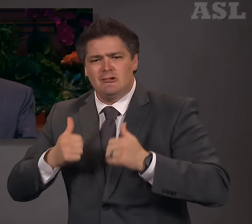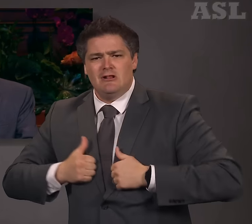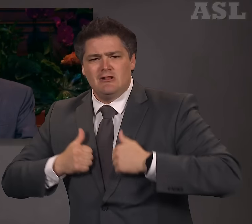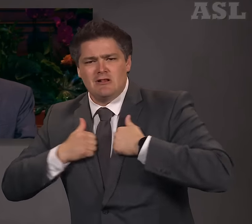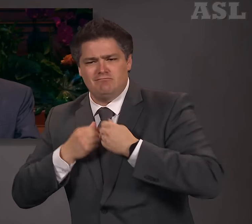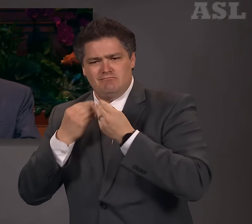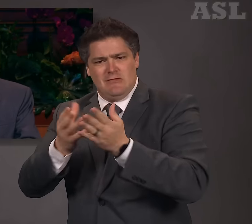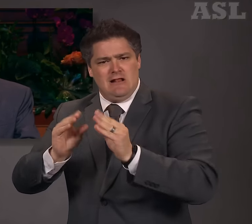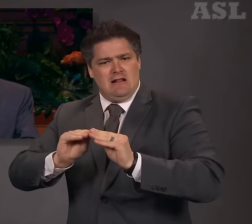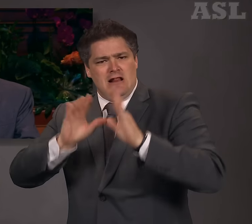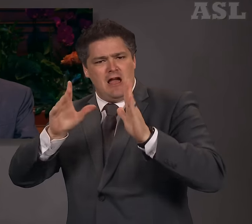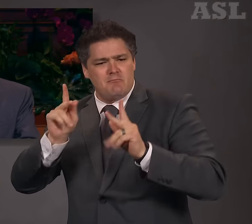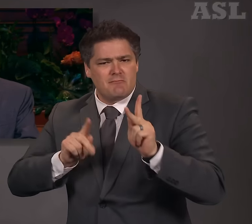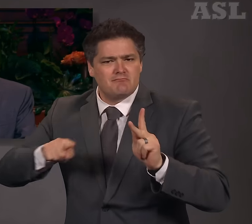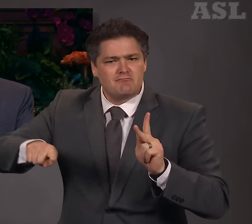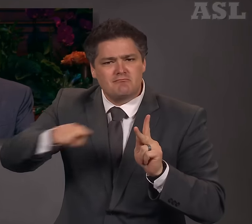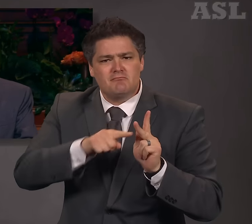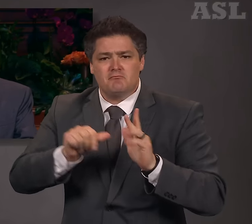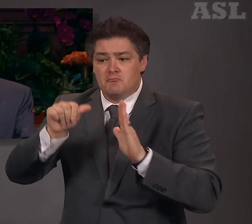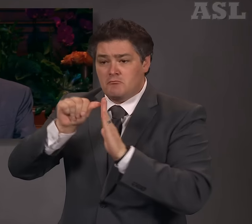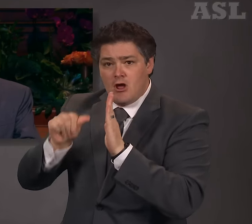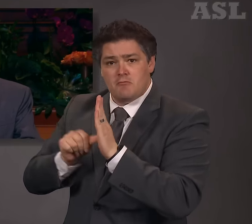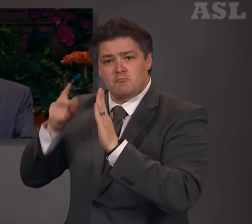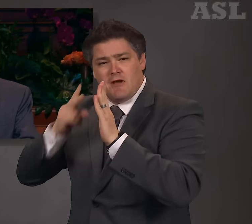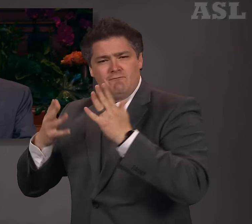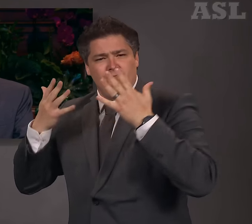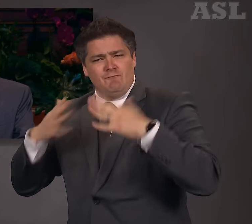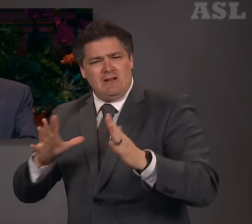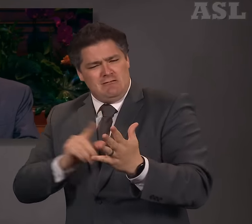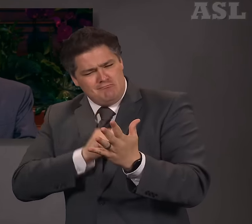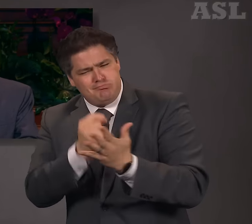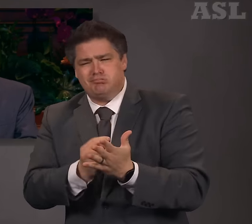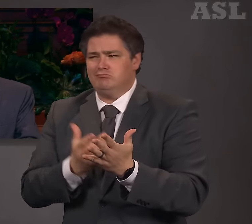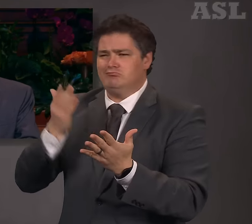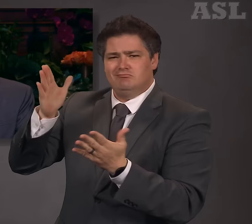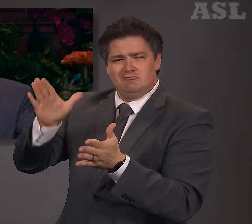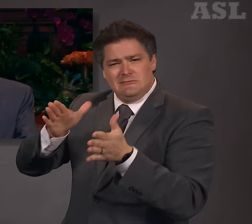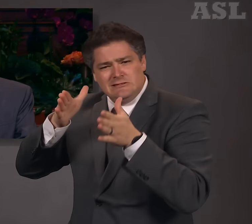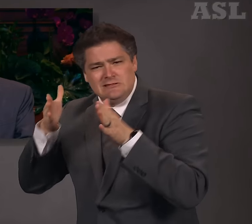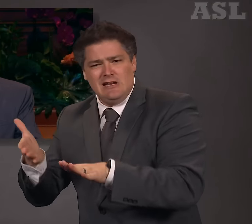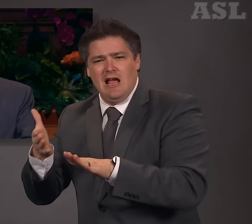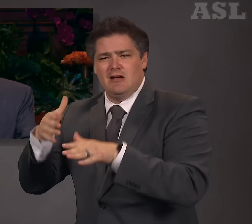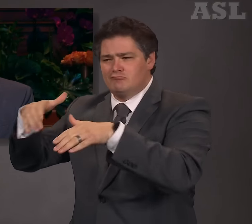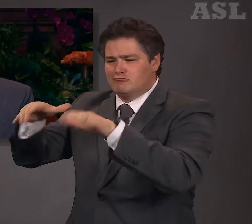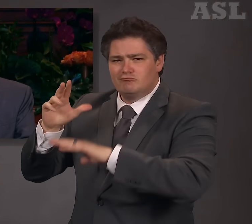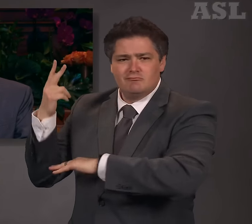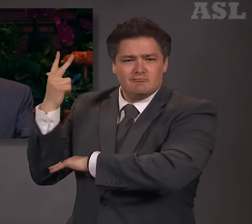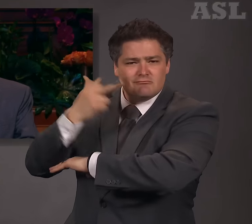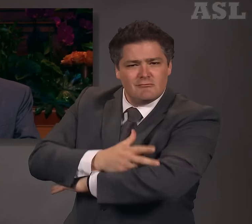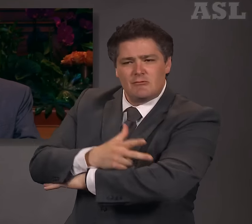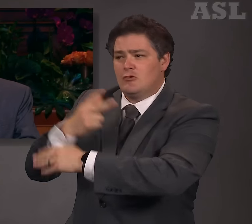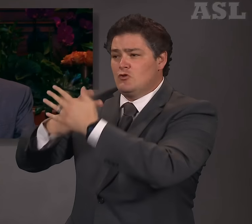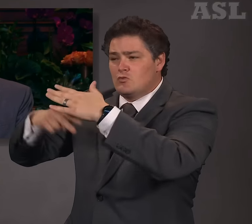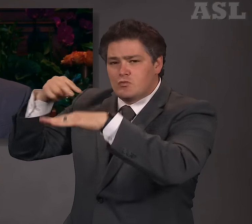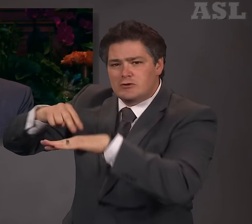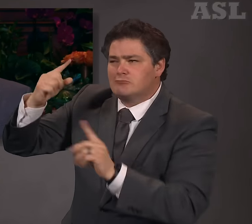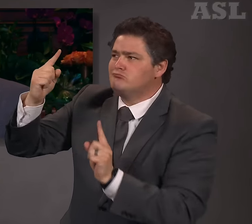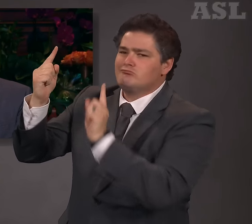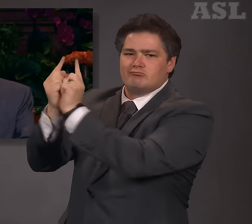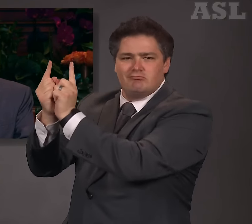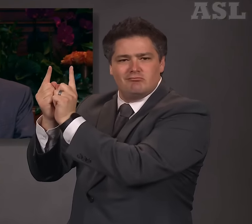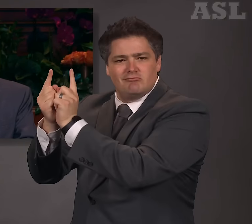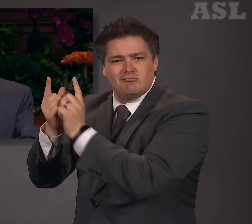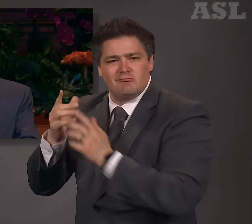buried, and rose again the third day and ascended into heaven. It is the knowledge that there is no other name given whereby